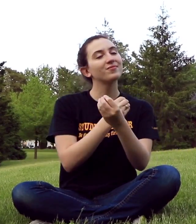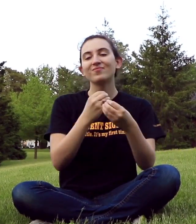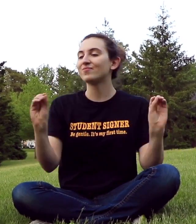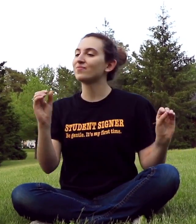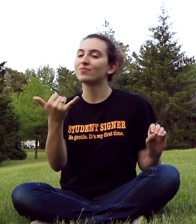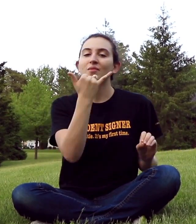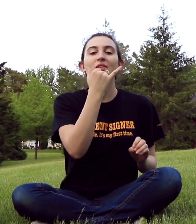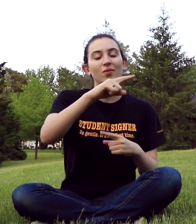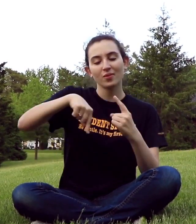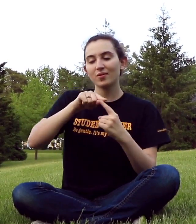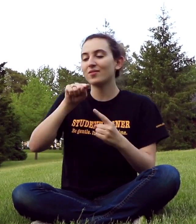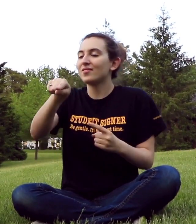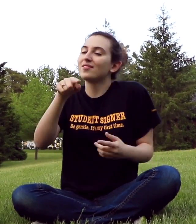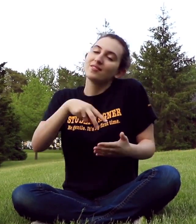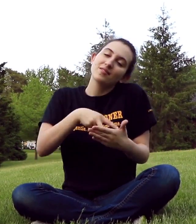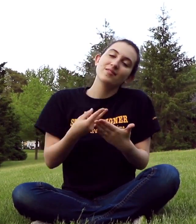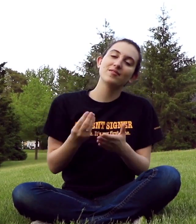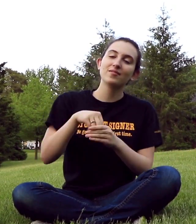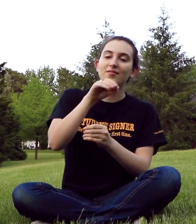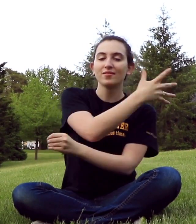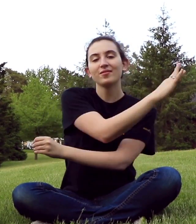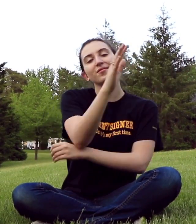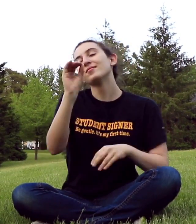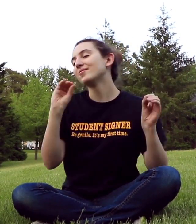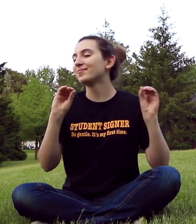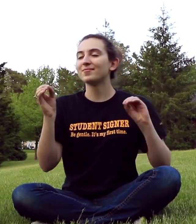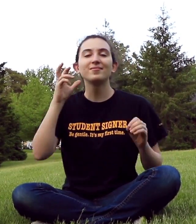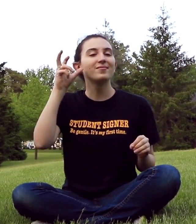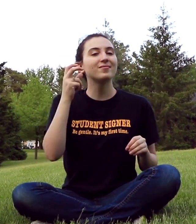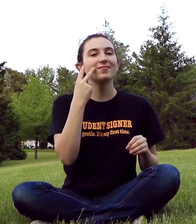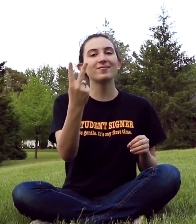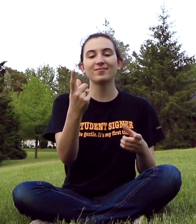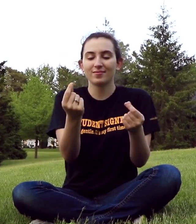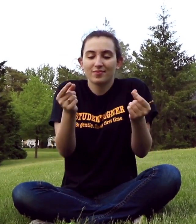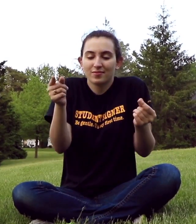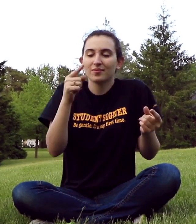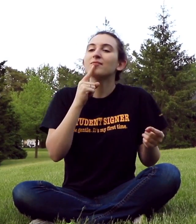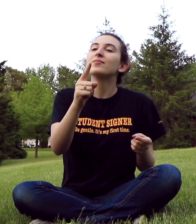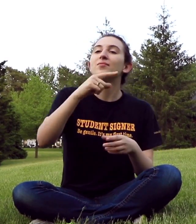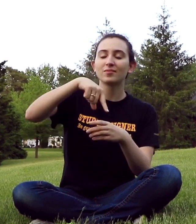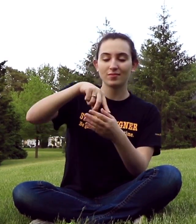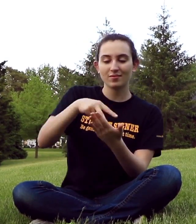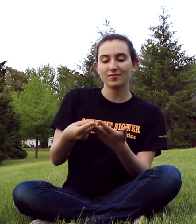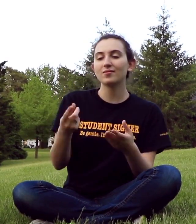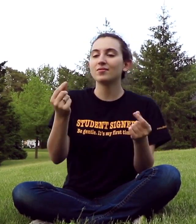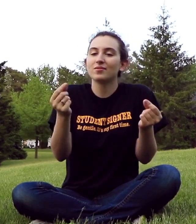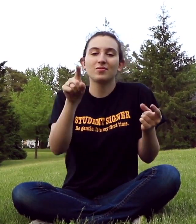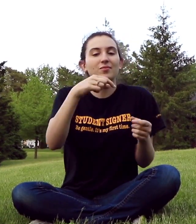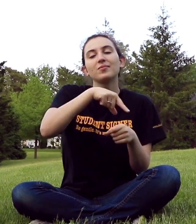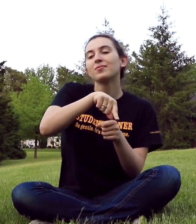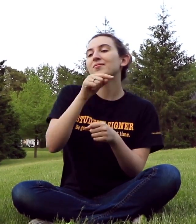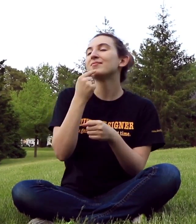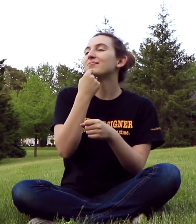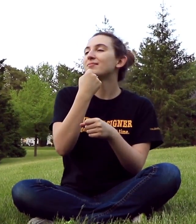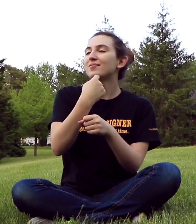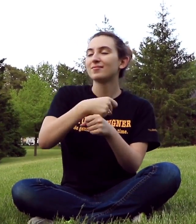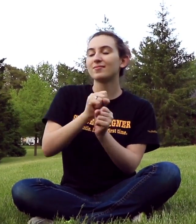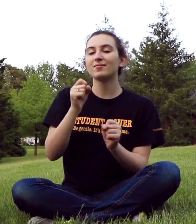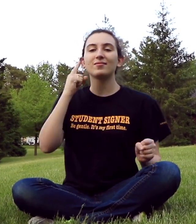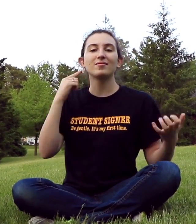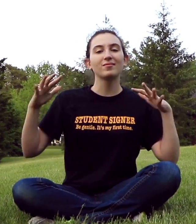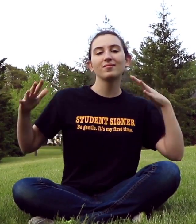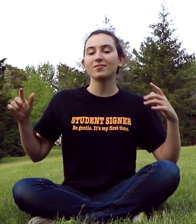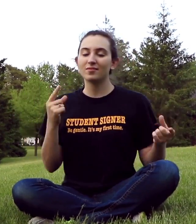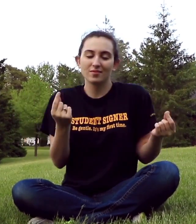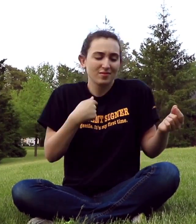even make a sound? When you're falling in a forest and there's nobody around, do you ever really crash or even make a sound?